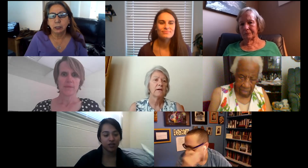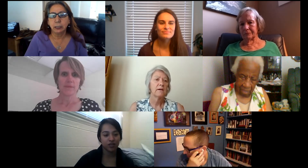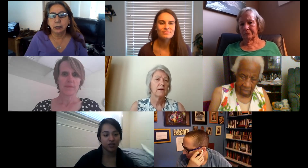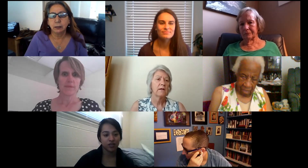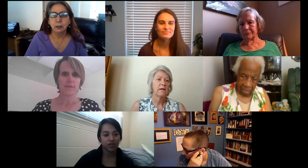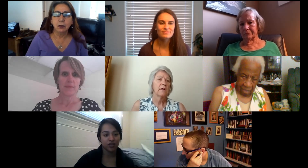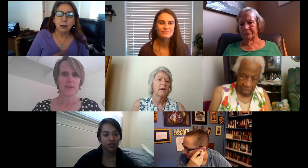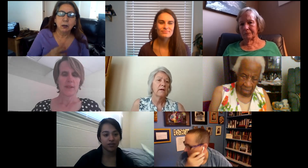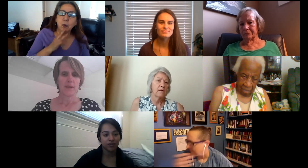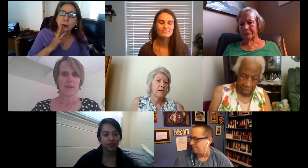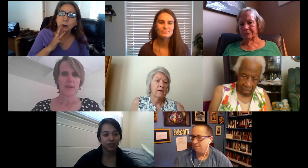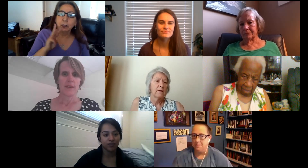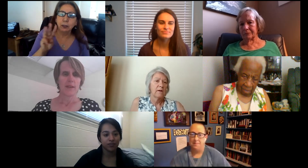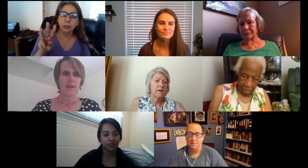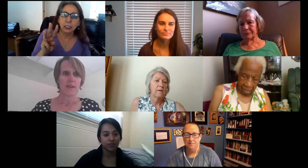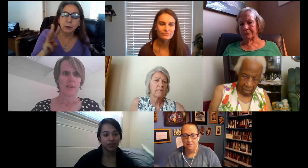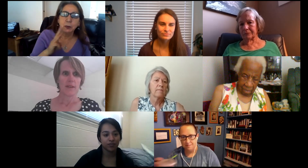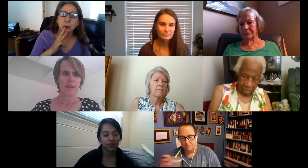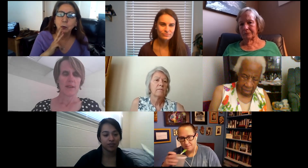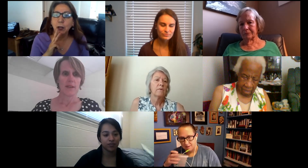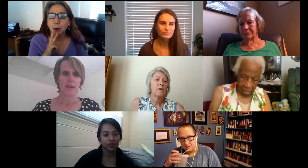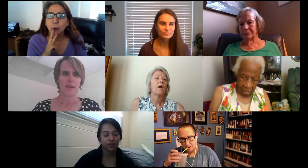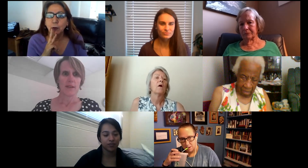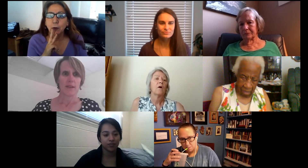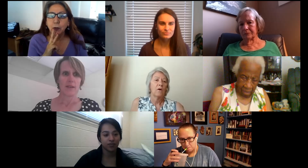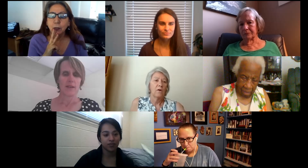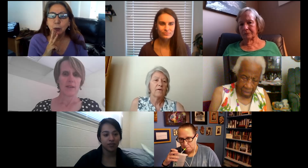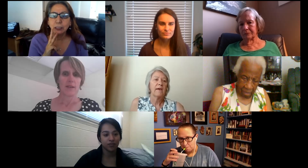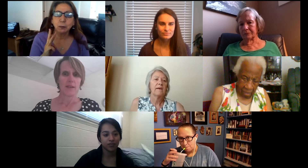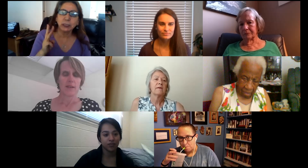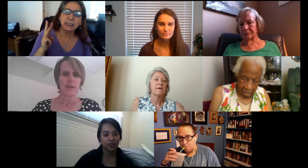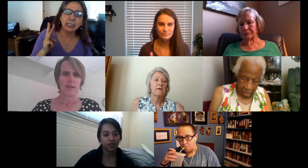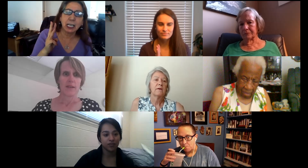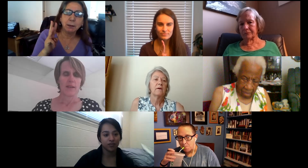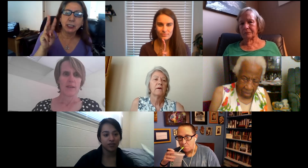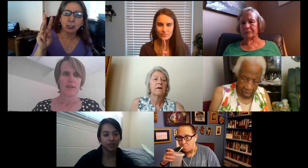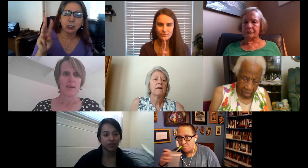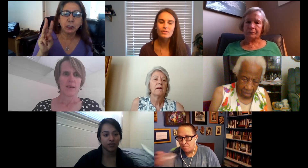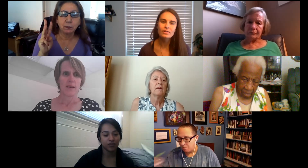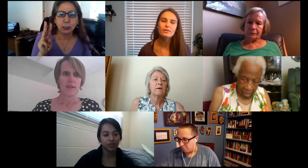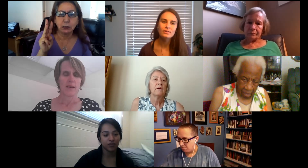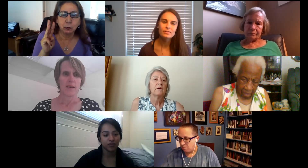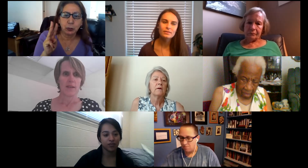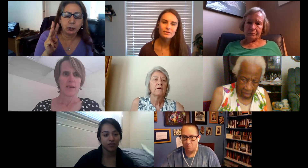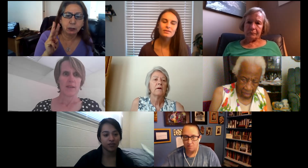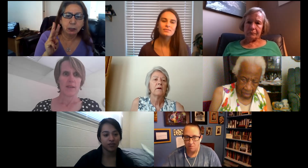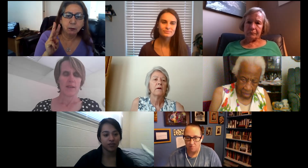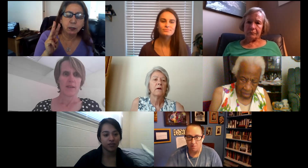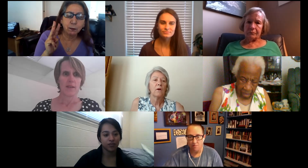like water, the W, water. Okay. Most of the time, it starts with the first word, with the first